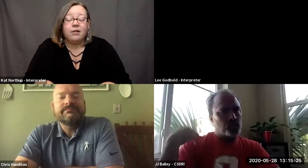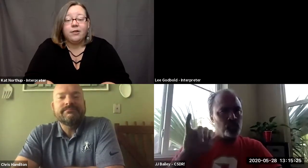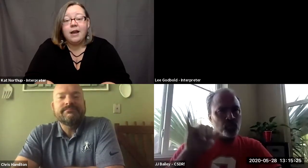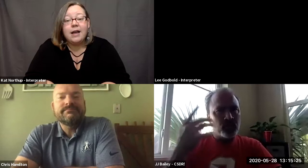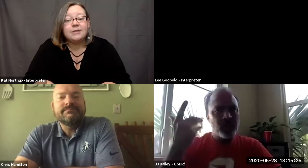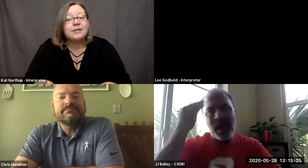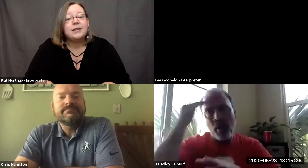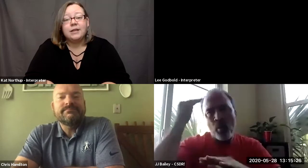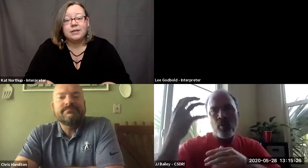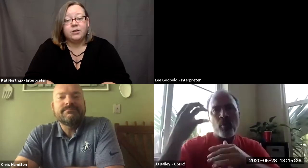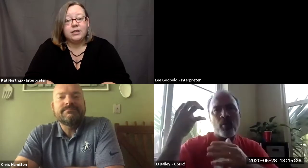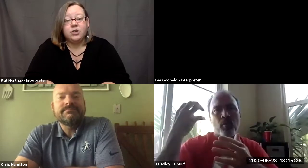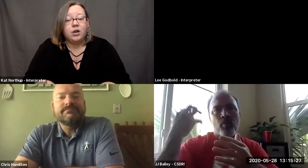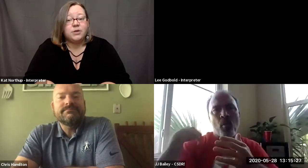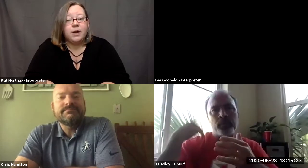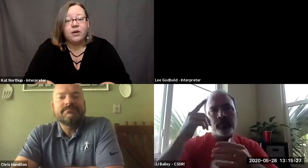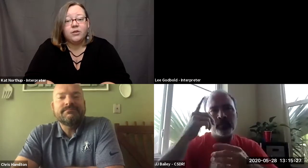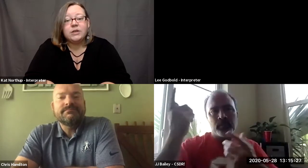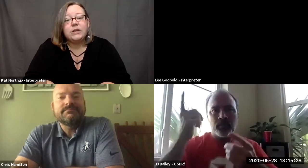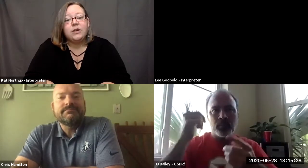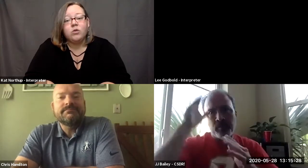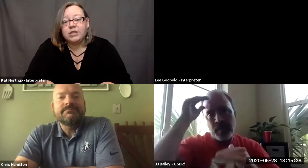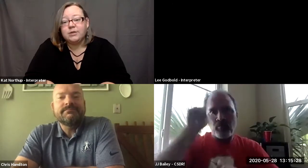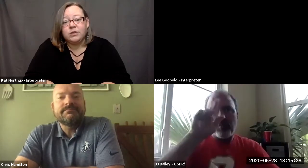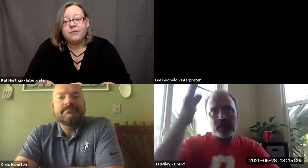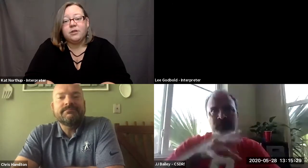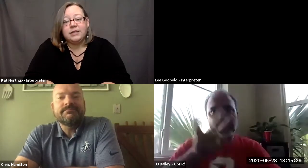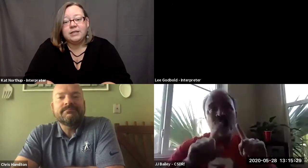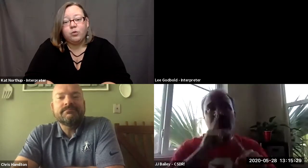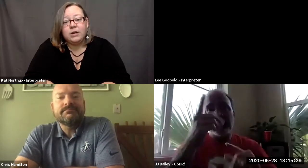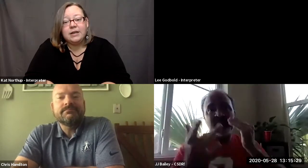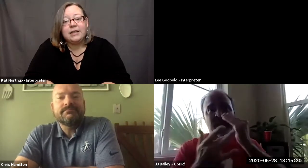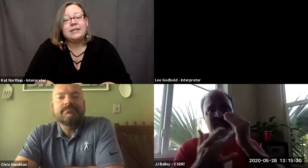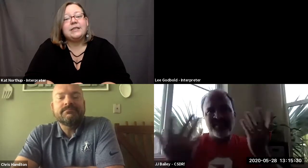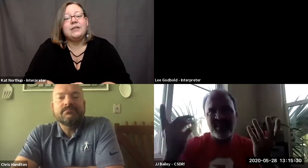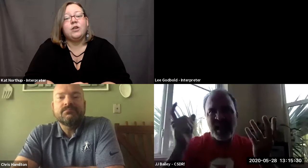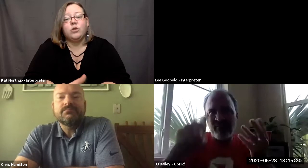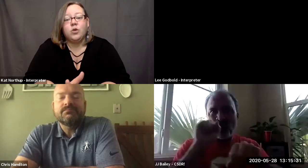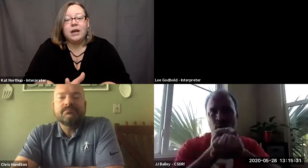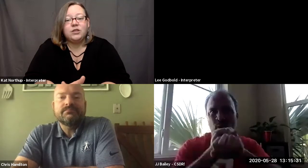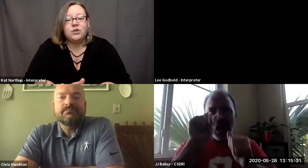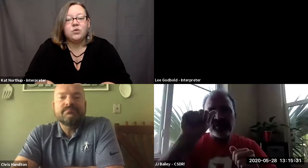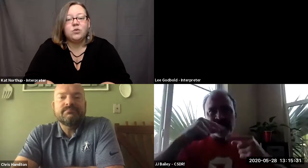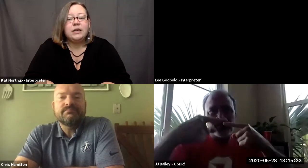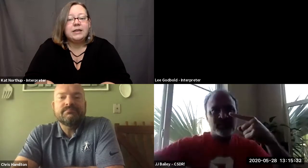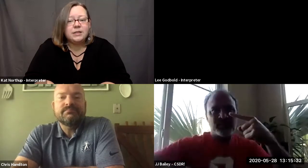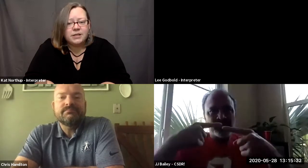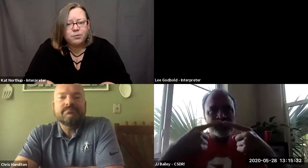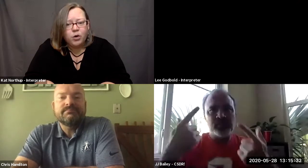their hands until next year comes around. Coaches, we're definitely disappointed in this. You know, we're trying to expand some